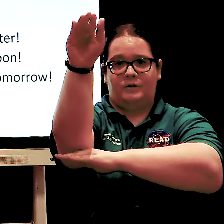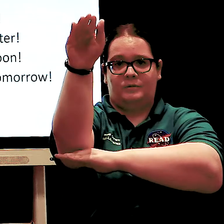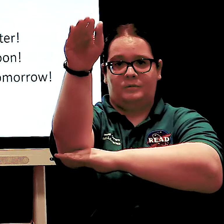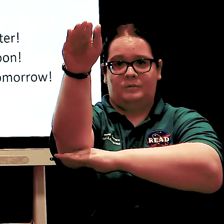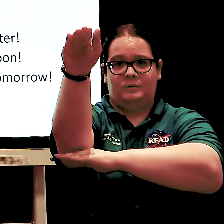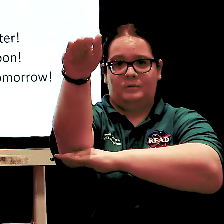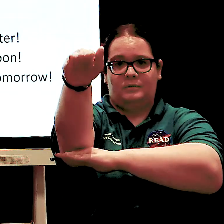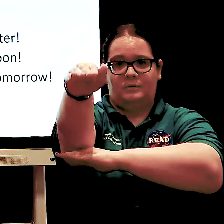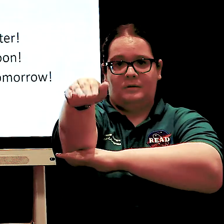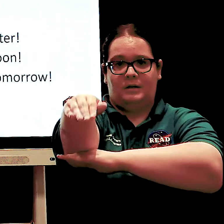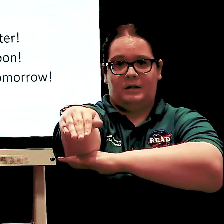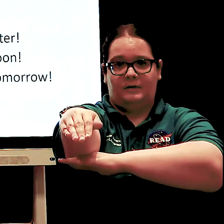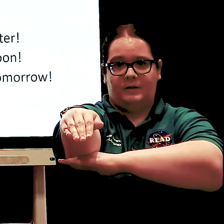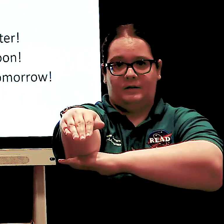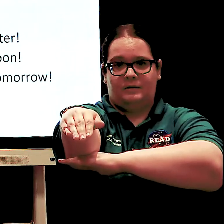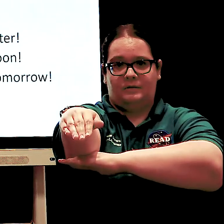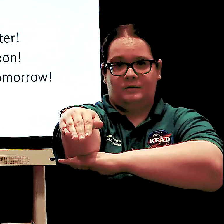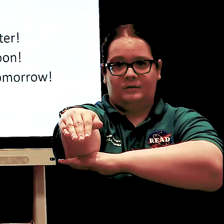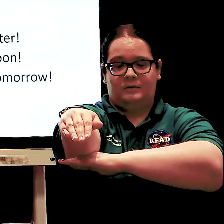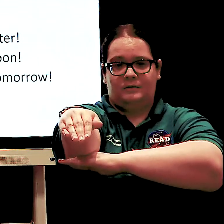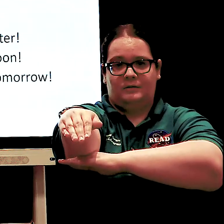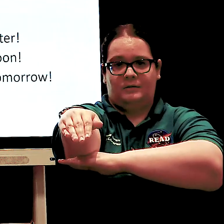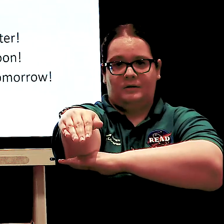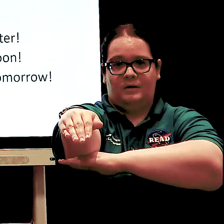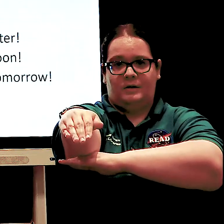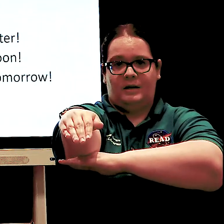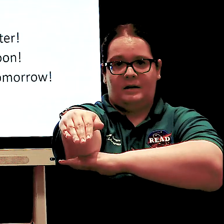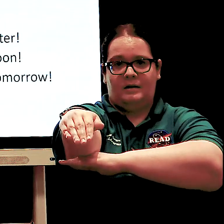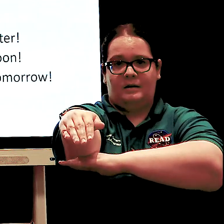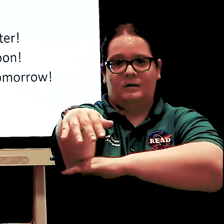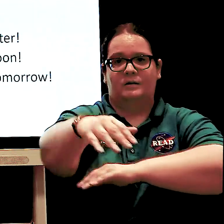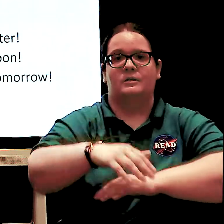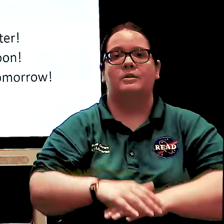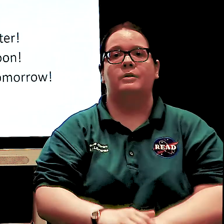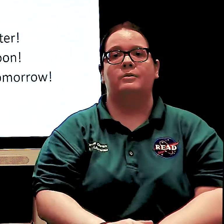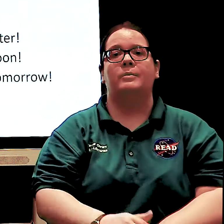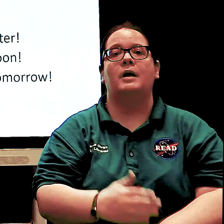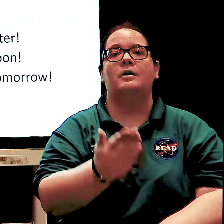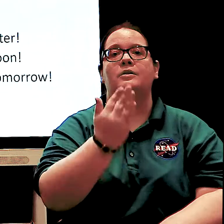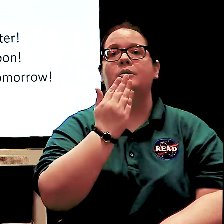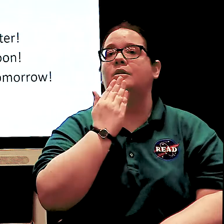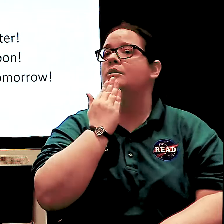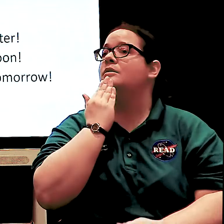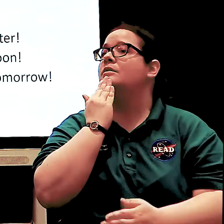afternoon, and evening. Okay? Do we remember how to do good?